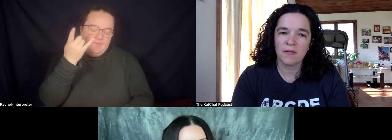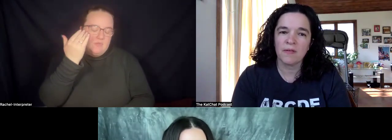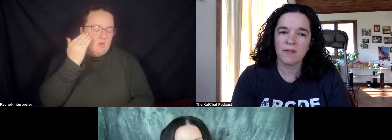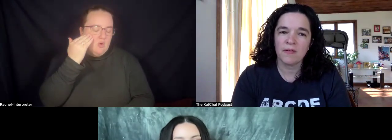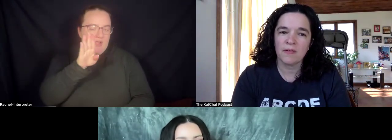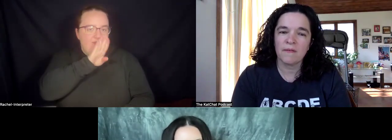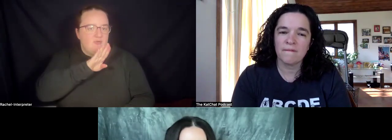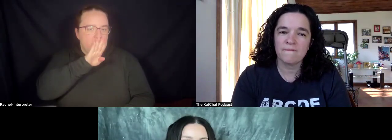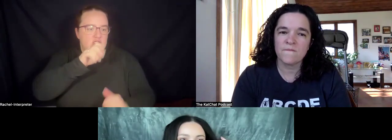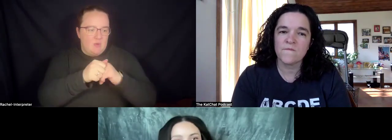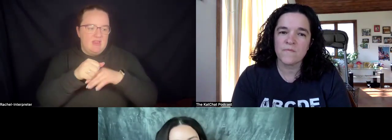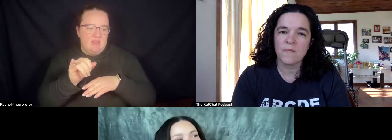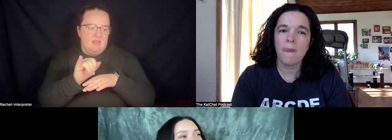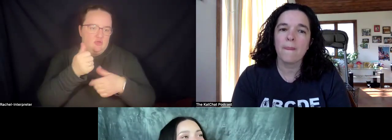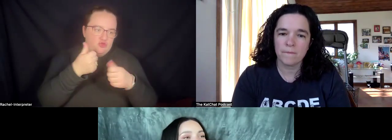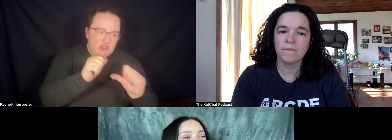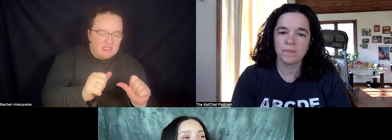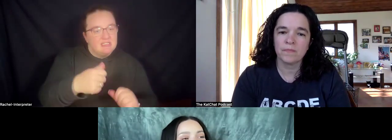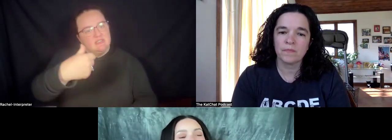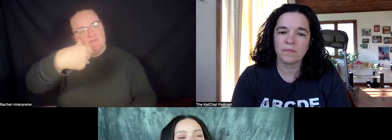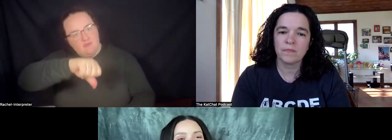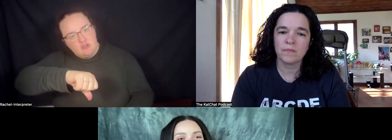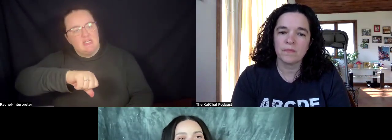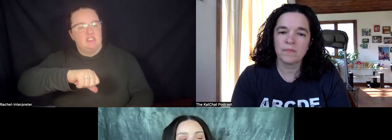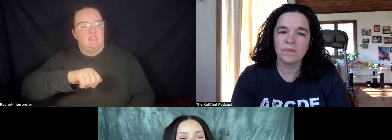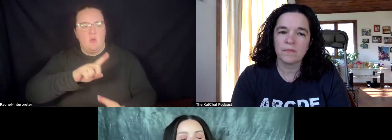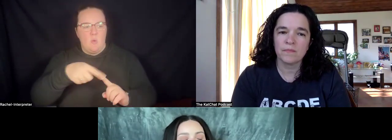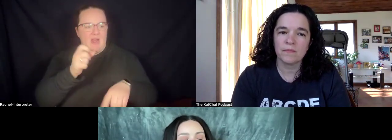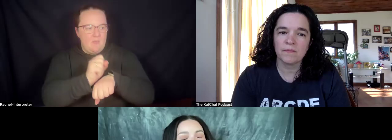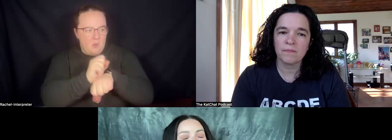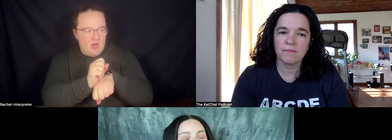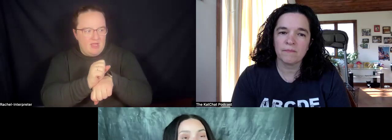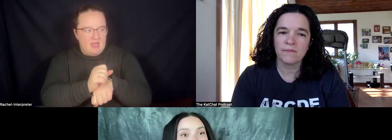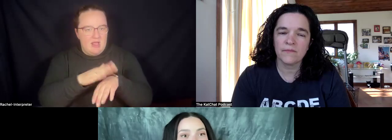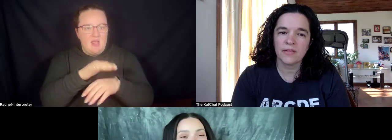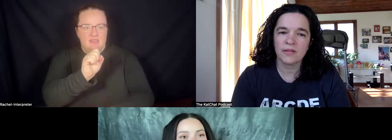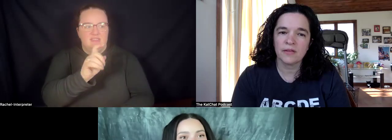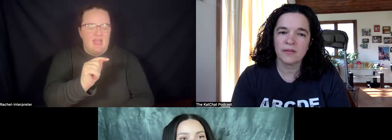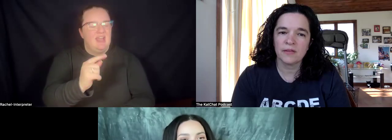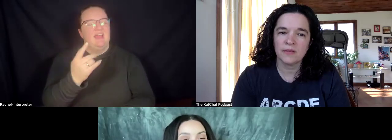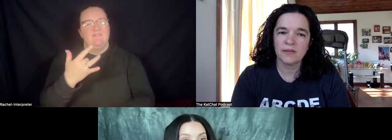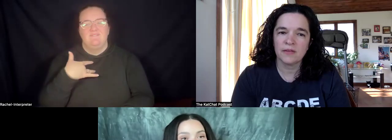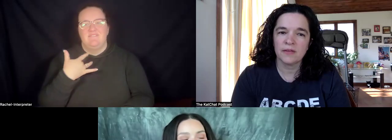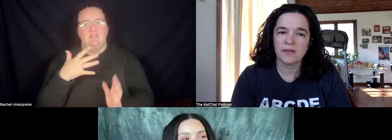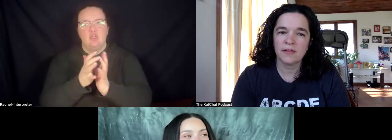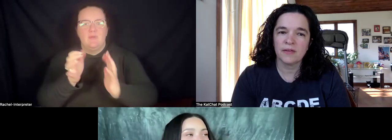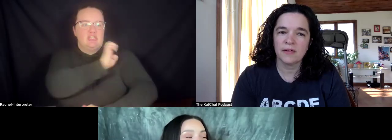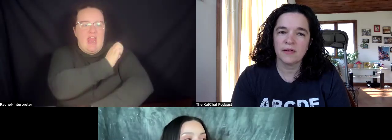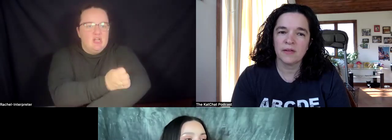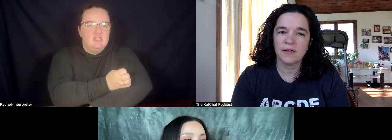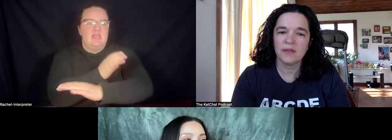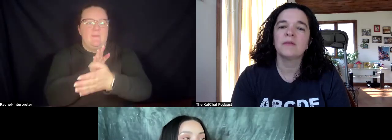the industry with auditions and rejection and everything, whenever I'm working on a set, I just feel it's so much energy and so much passion for